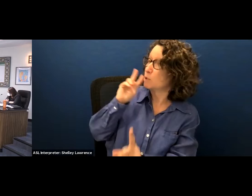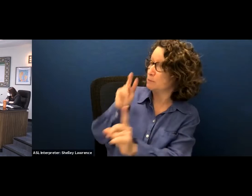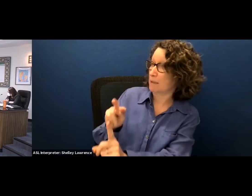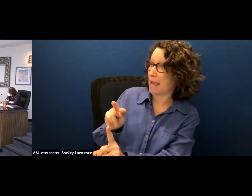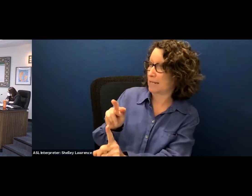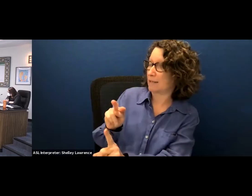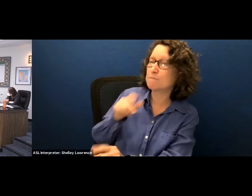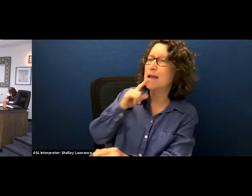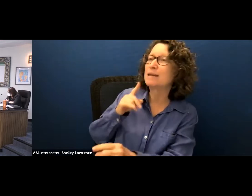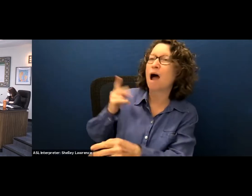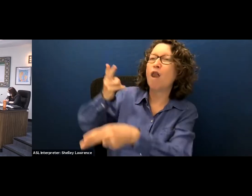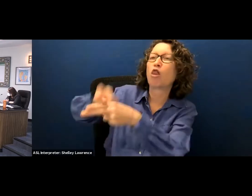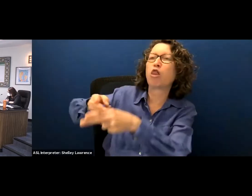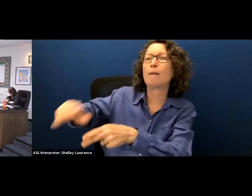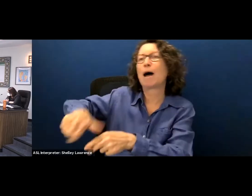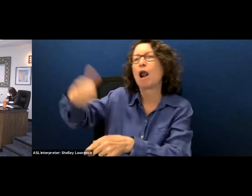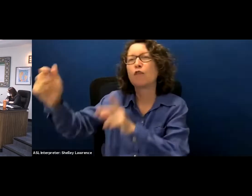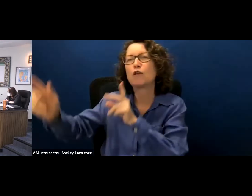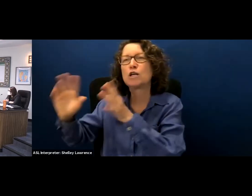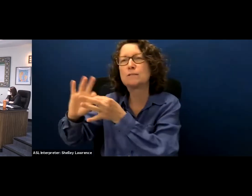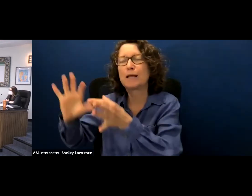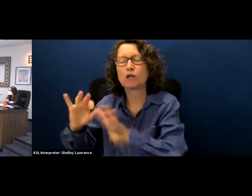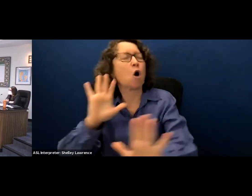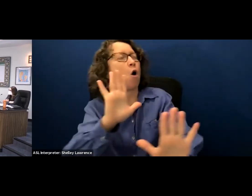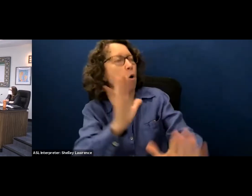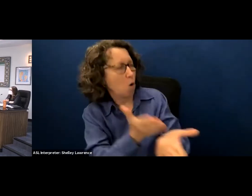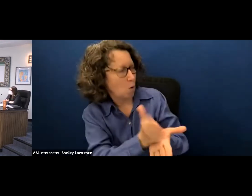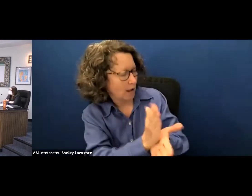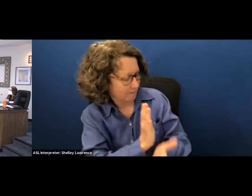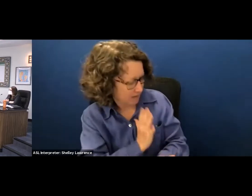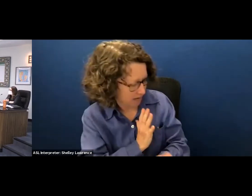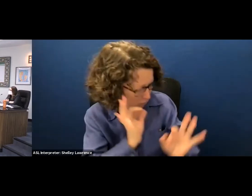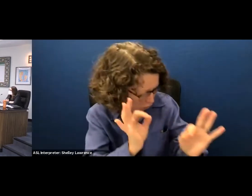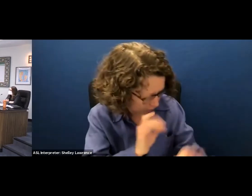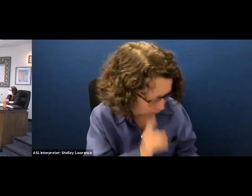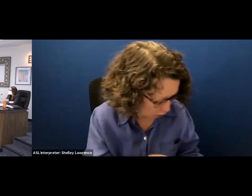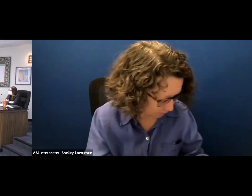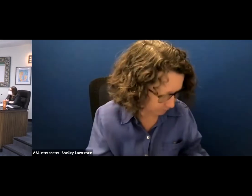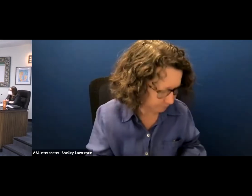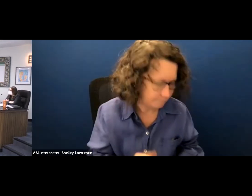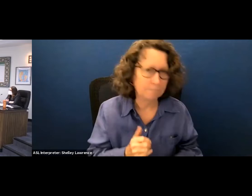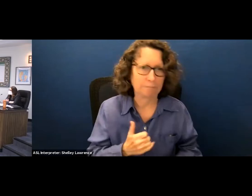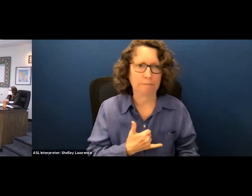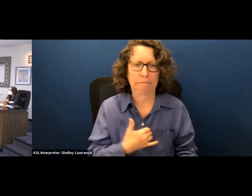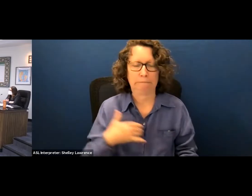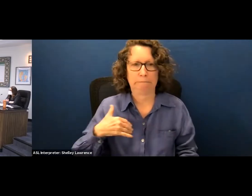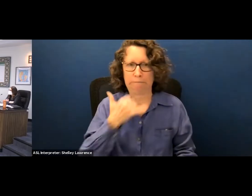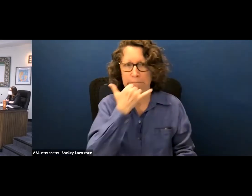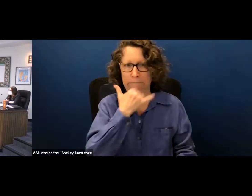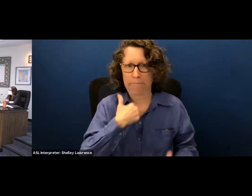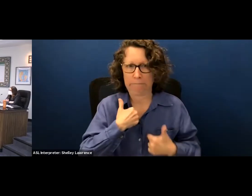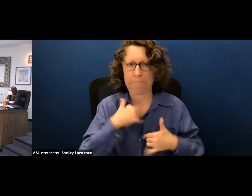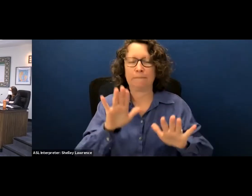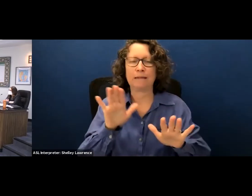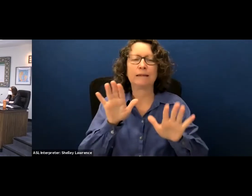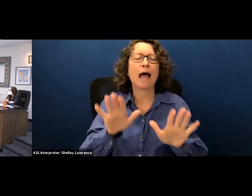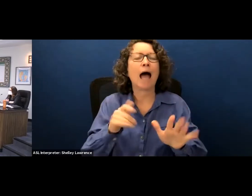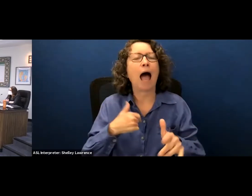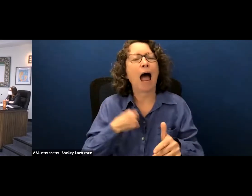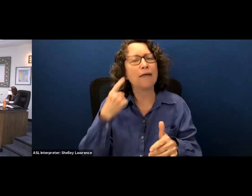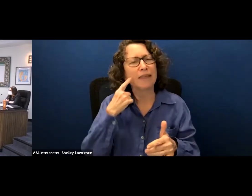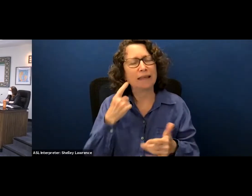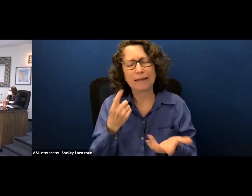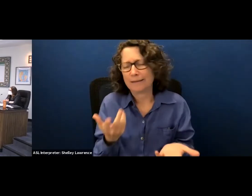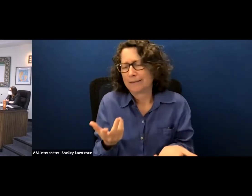perspective, but not refer to other speakers. Thank you. Of course. Yeah. My bad. Yeah. I think it's